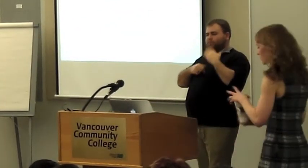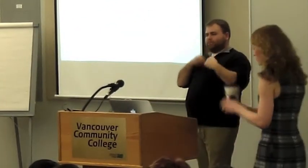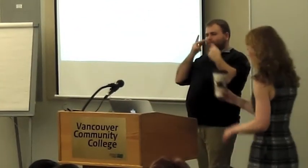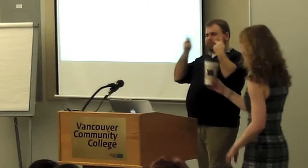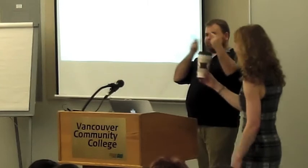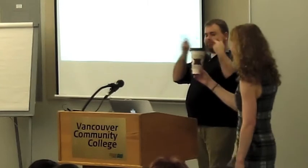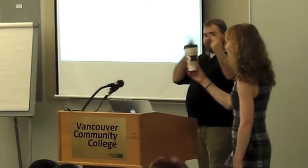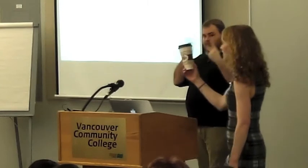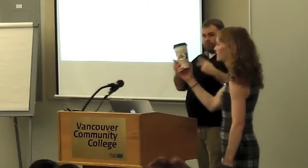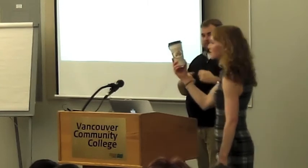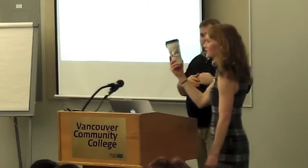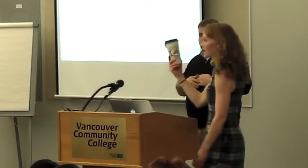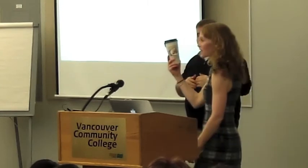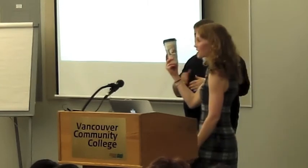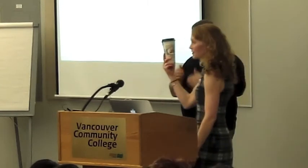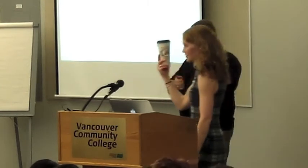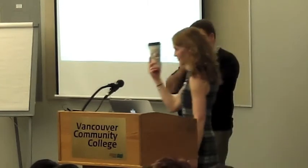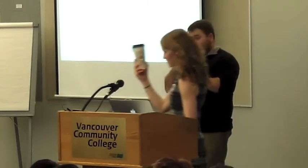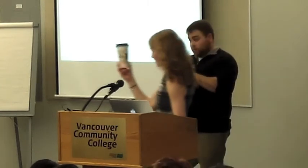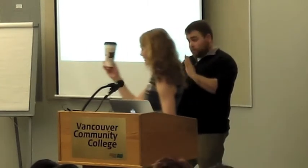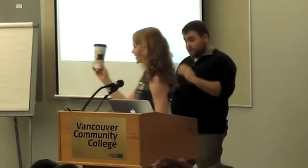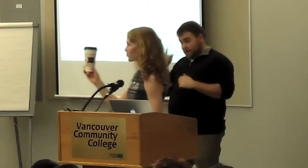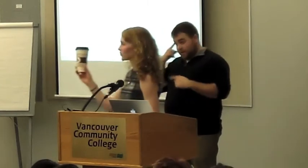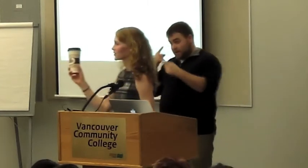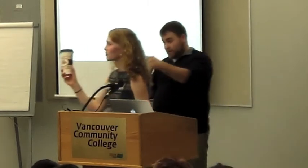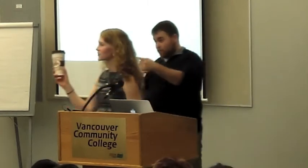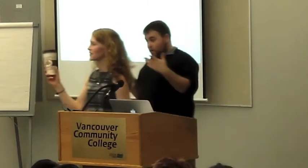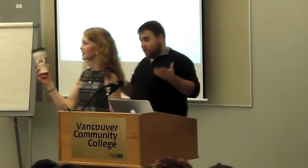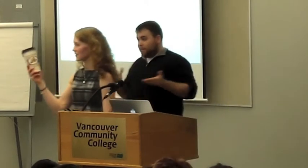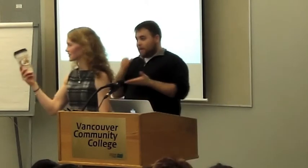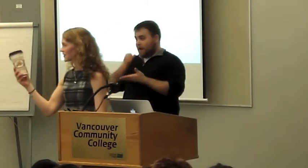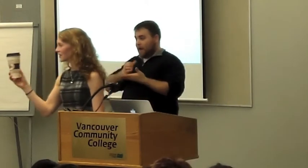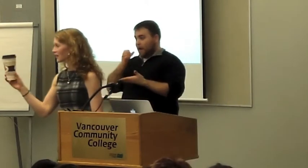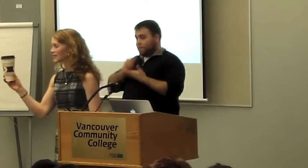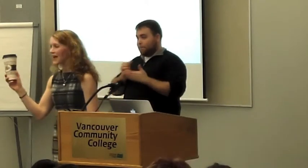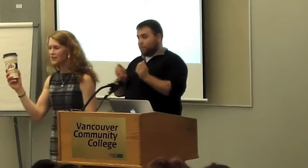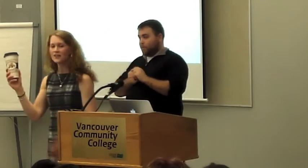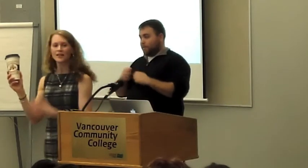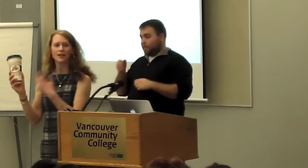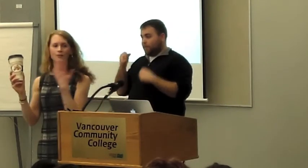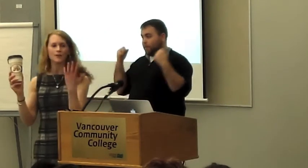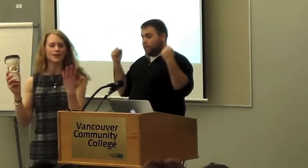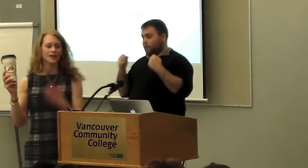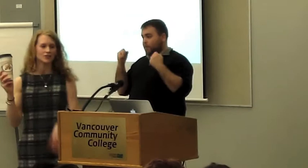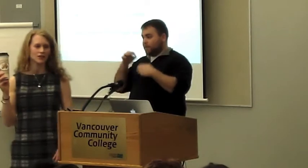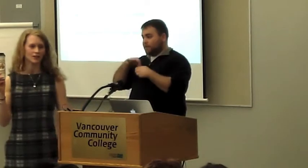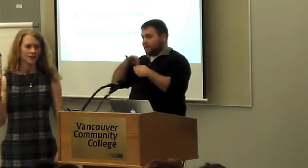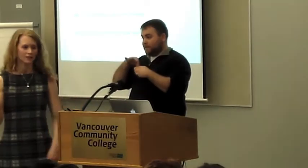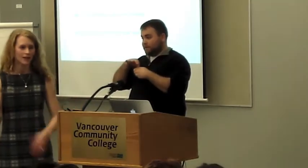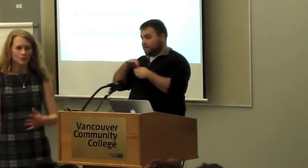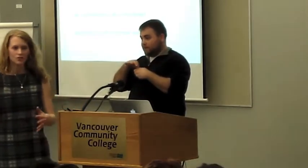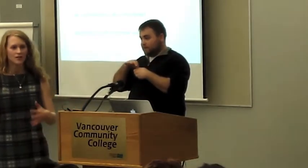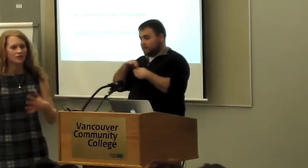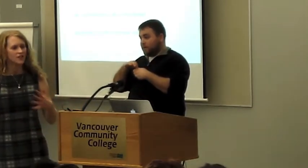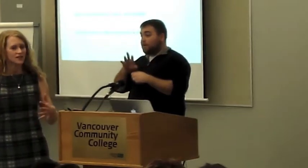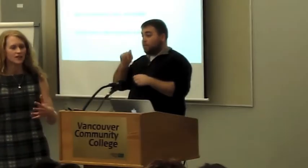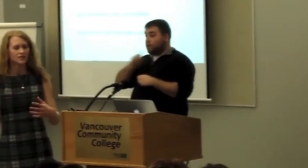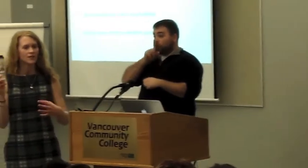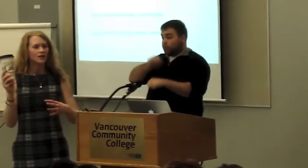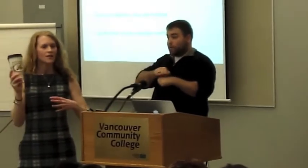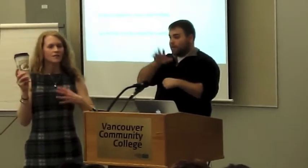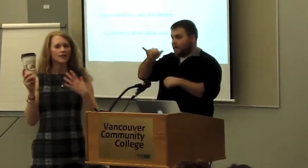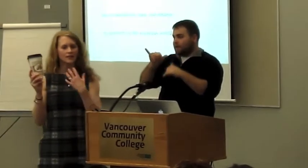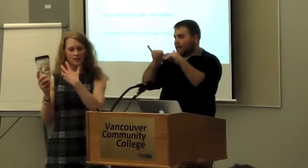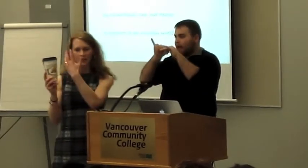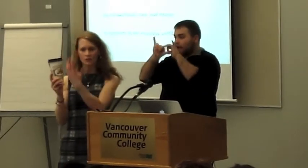yourselves too, think this is a cup with cold tea in it. It's actually a feat in engineering, chemistry,